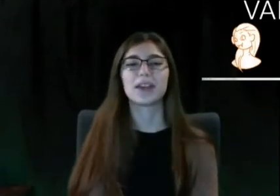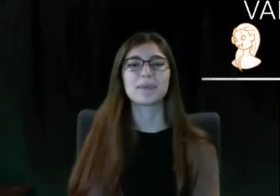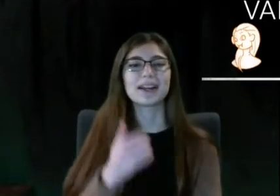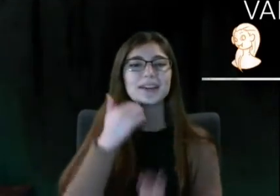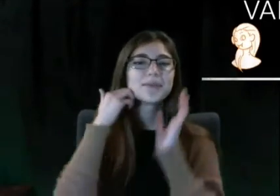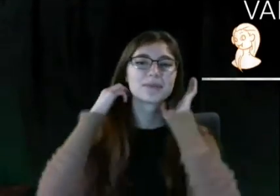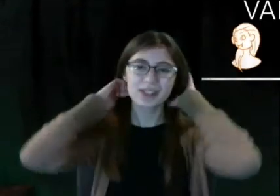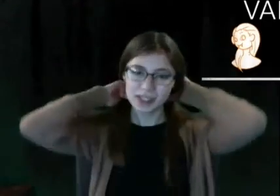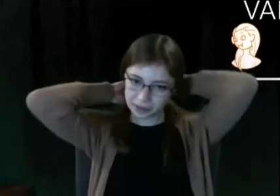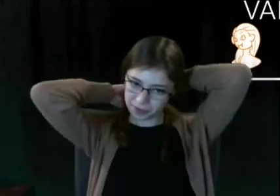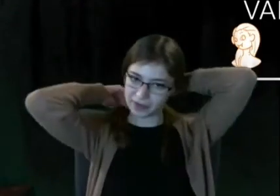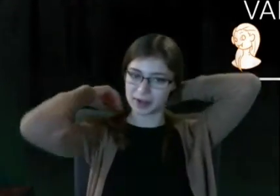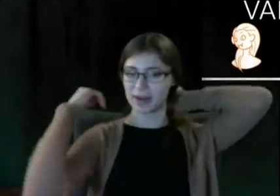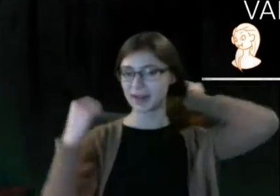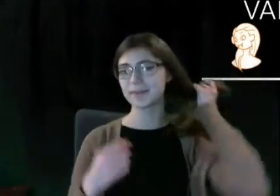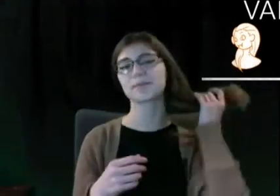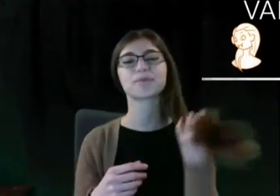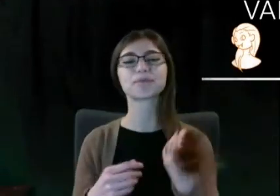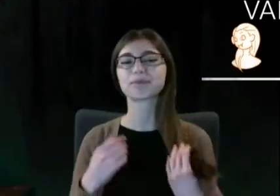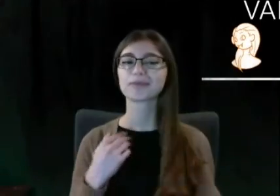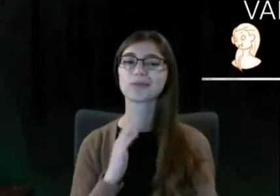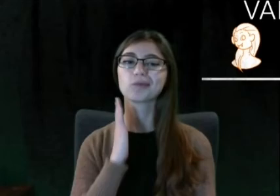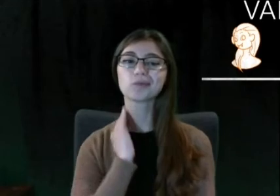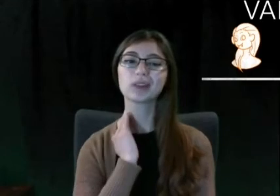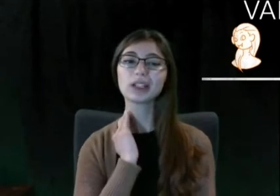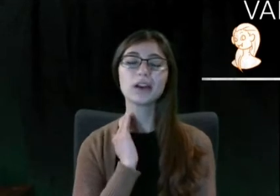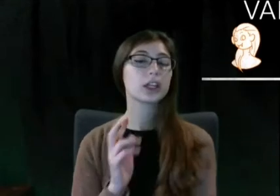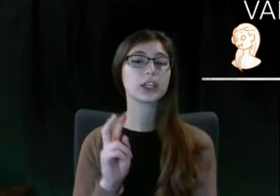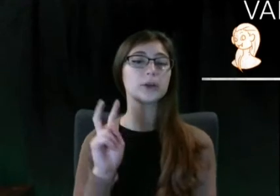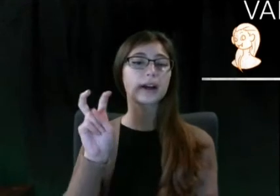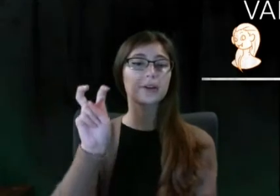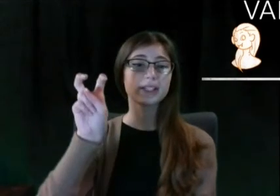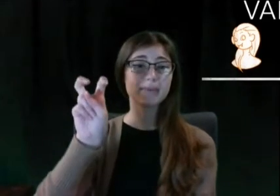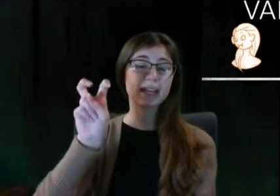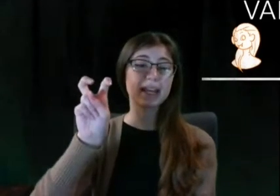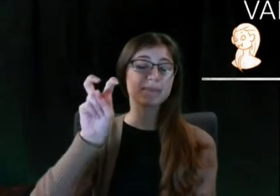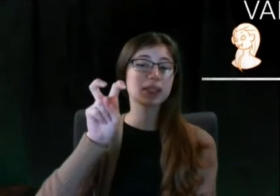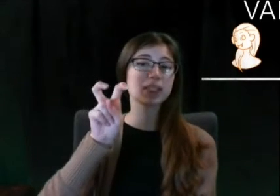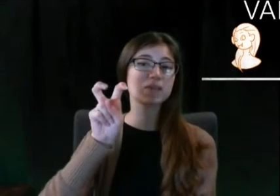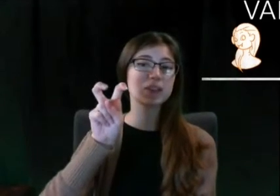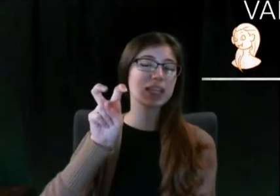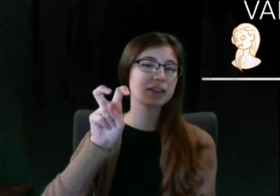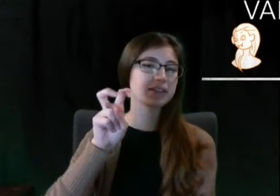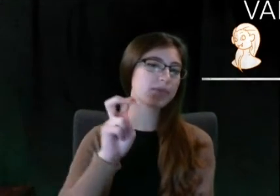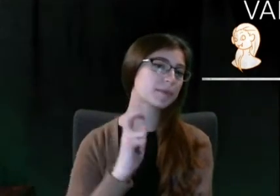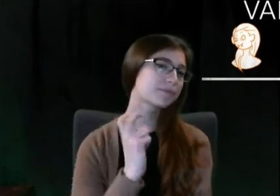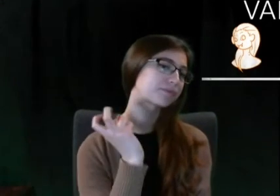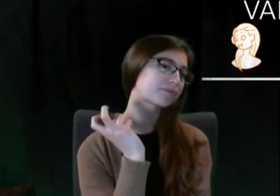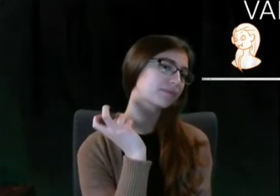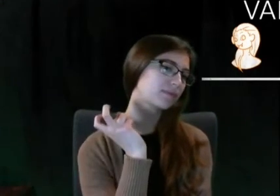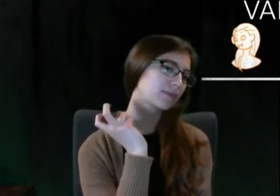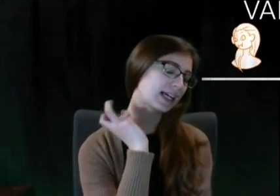Vampire. So for vampire, you are going to make a bent V hand shape and